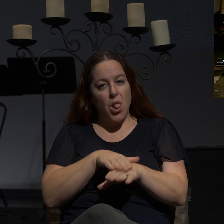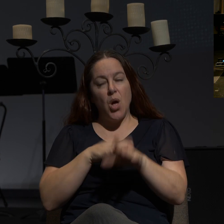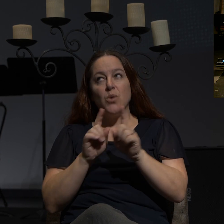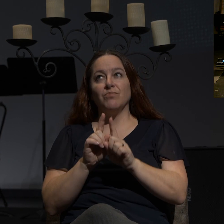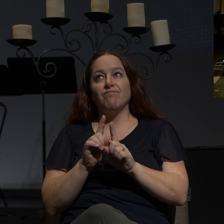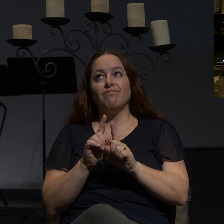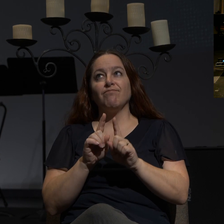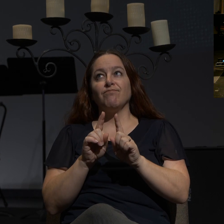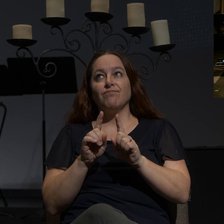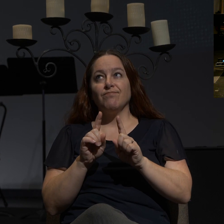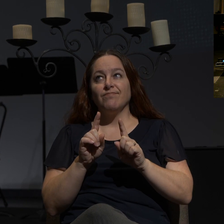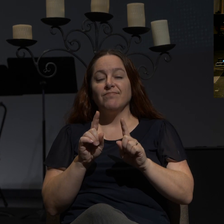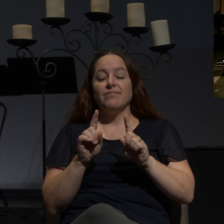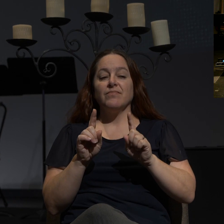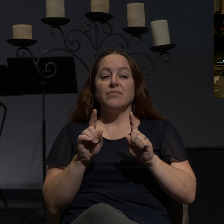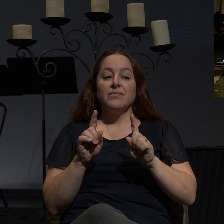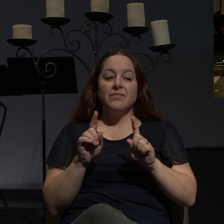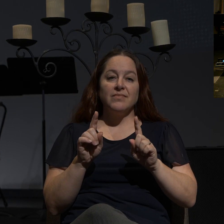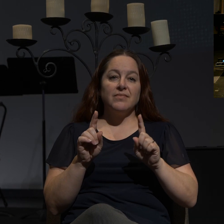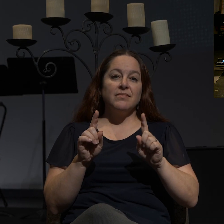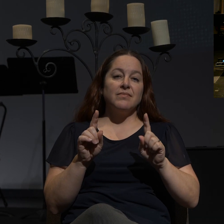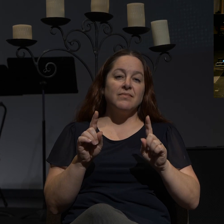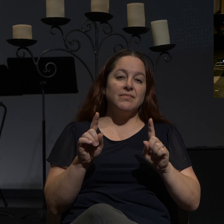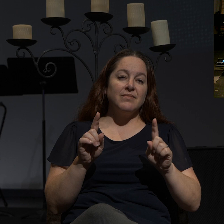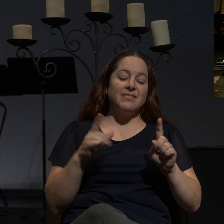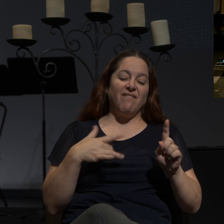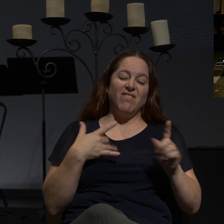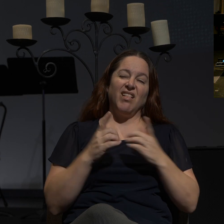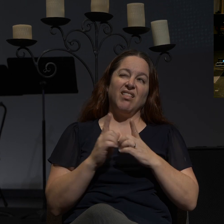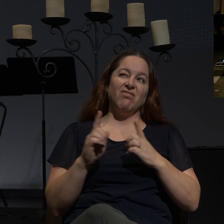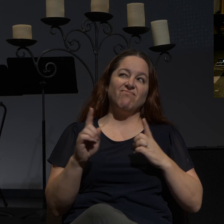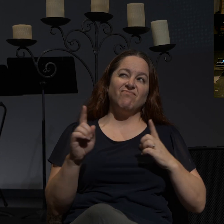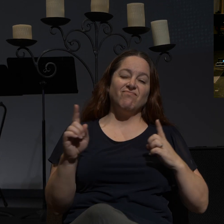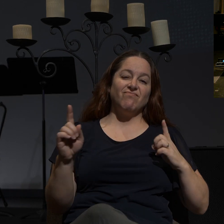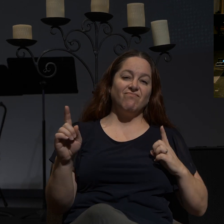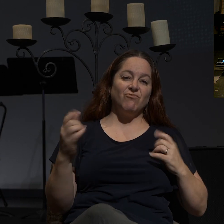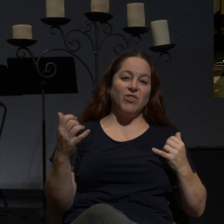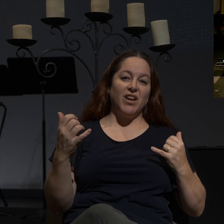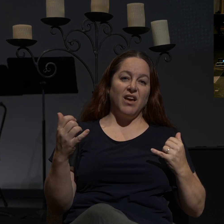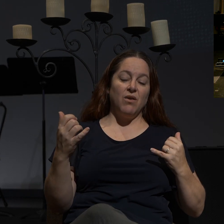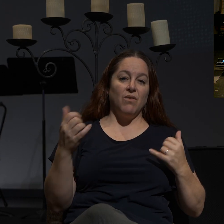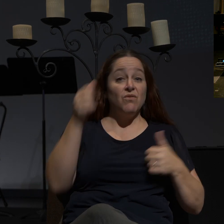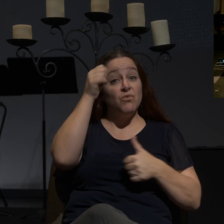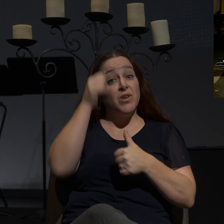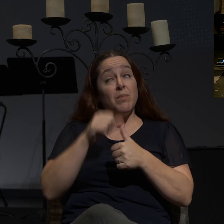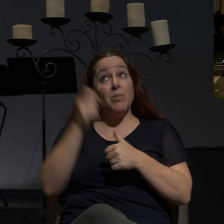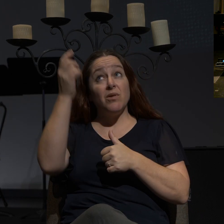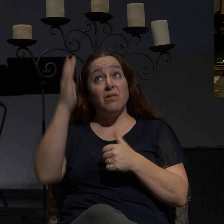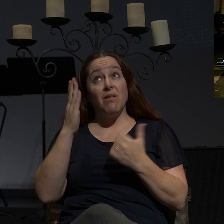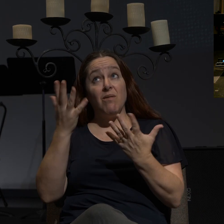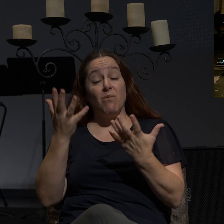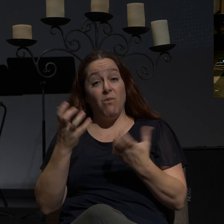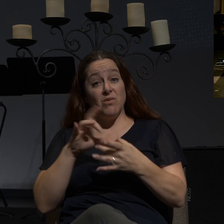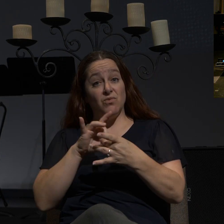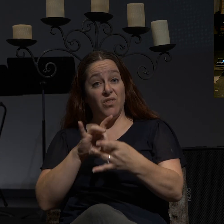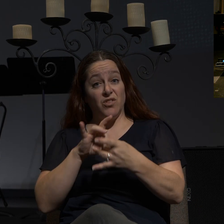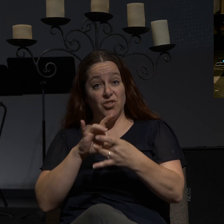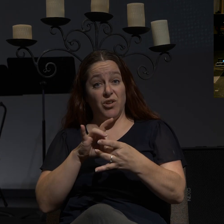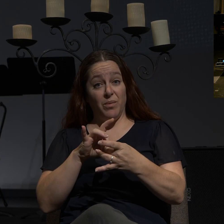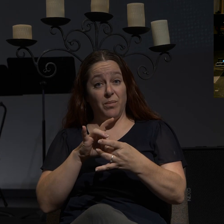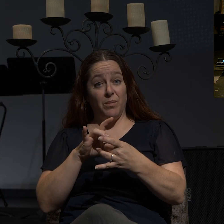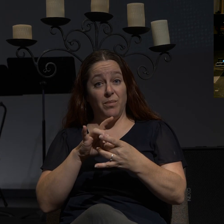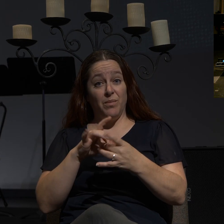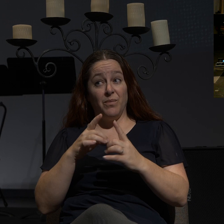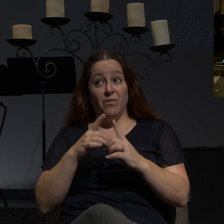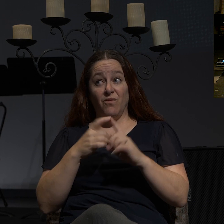moments of time have passed, and you just find yourself kind of distant from him right now. Remember that he wants relationship from you, from